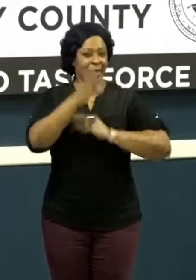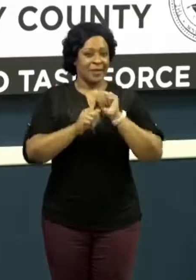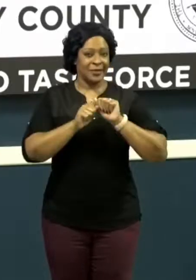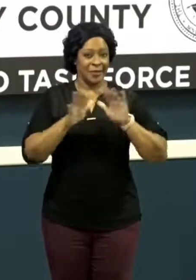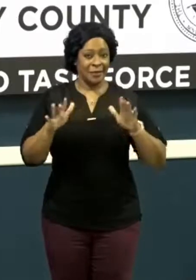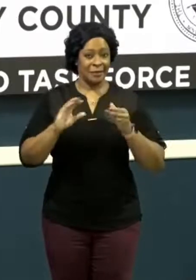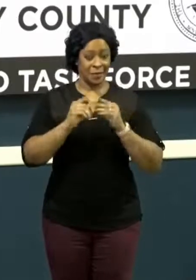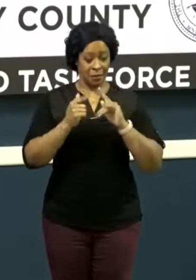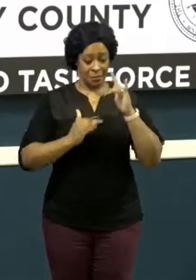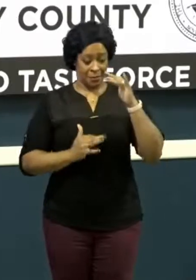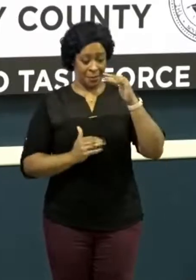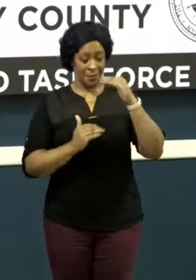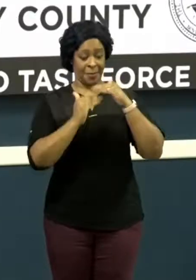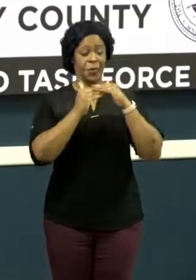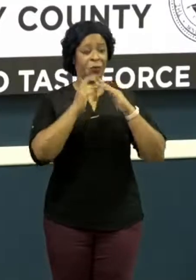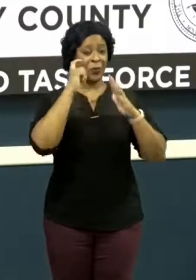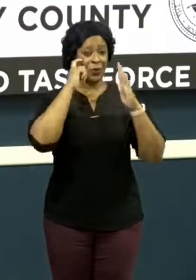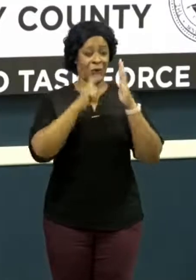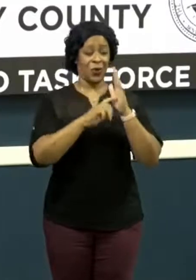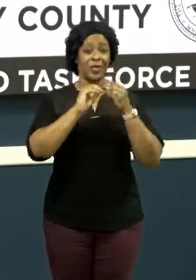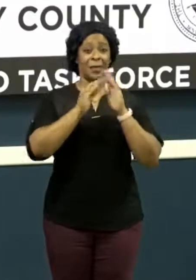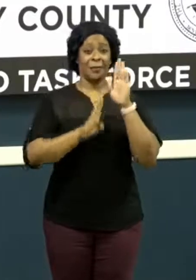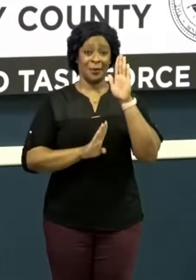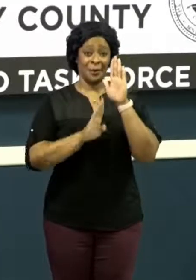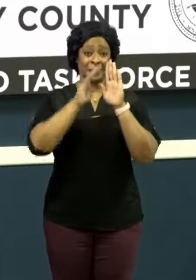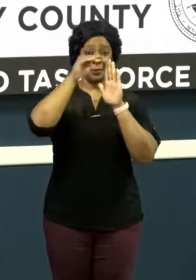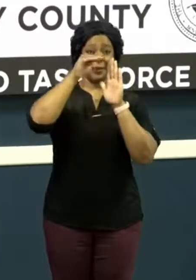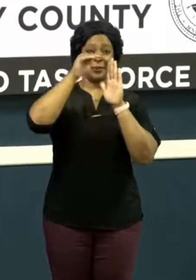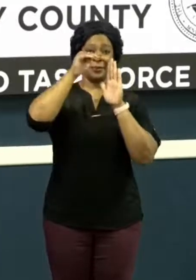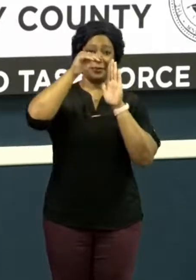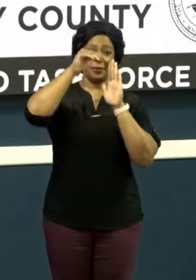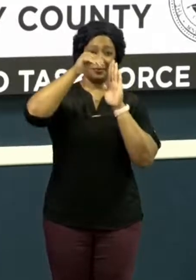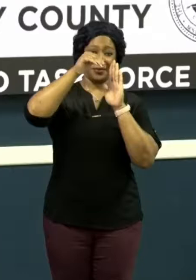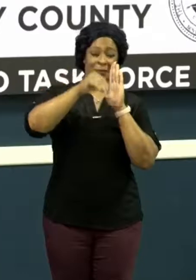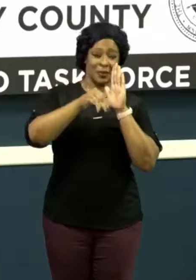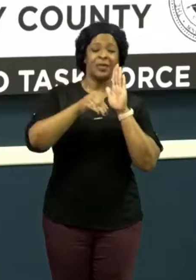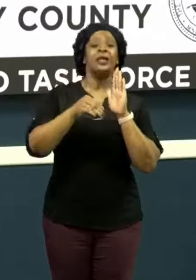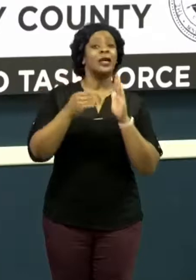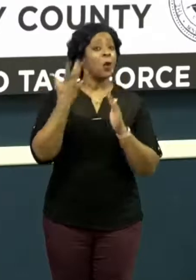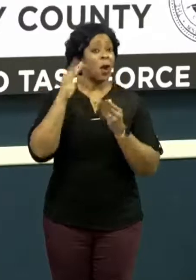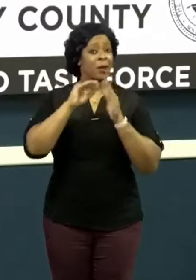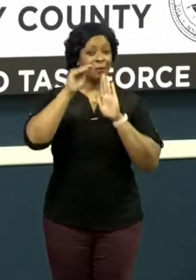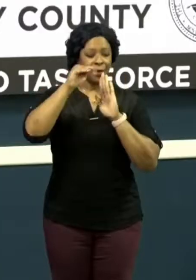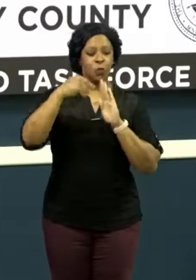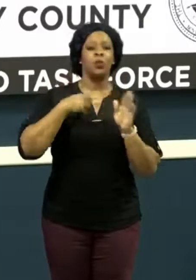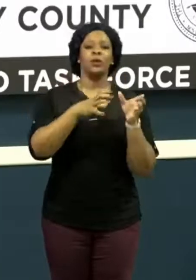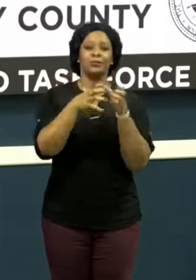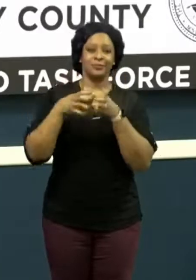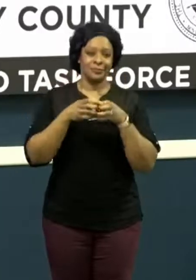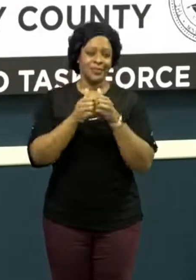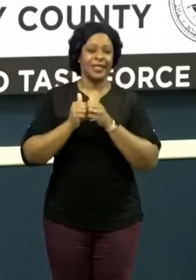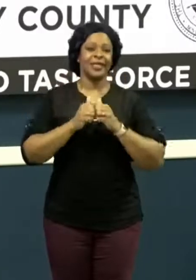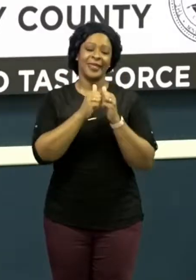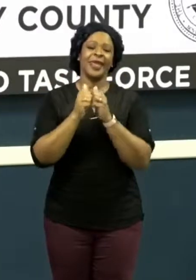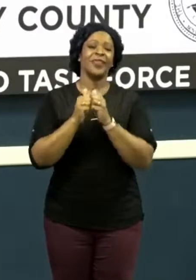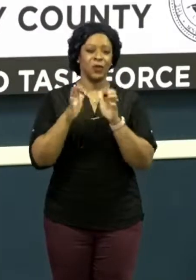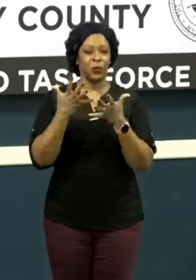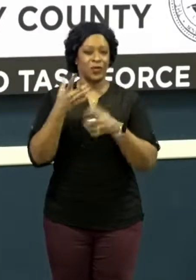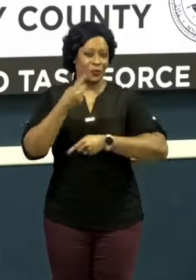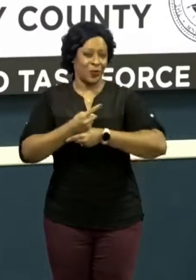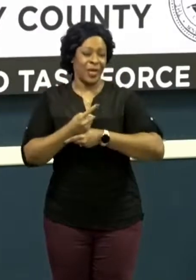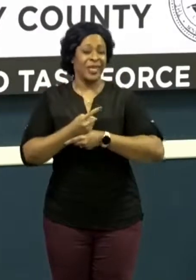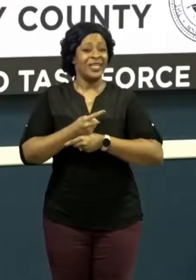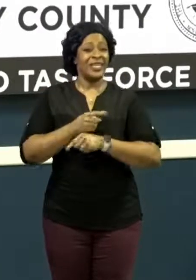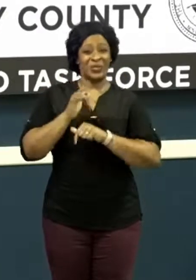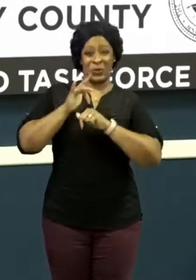peaking that we're seeing and some of the numbers coming down a little bit are really because we are all coming together. It's too early to determine